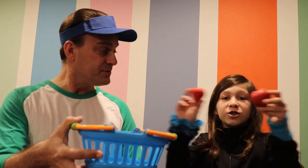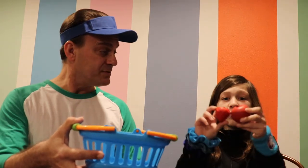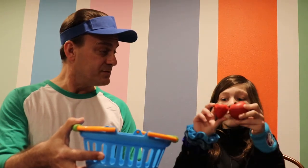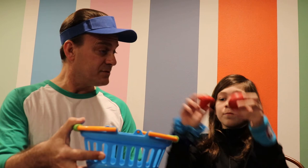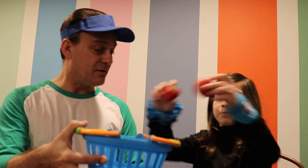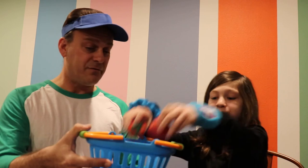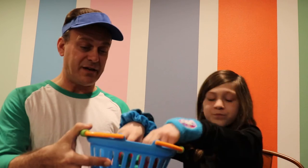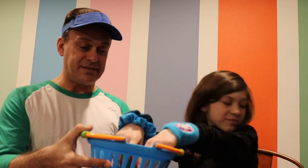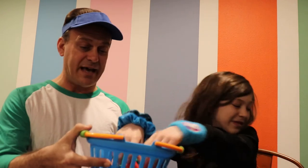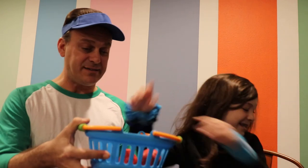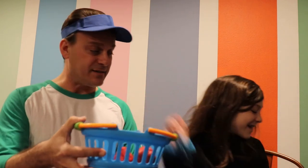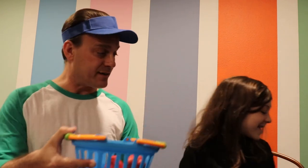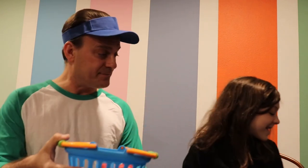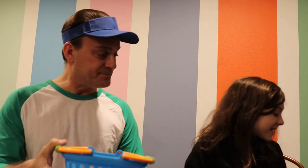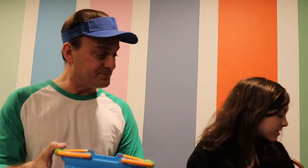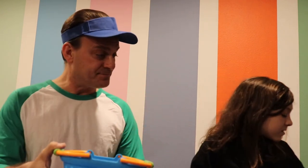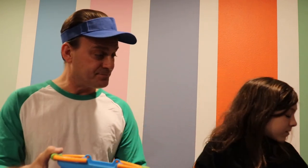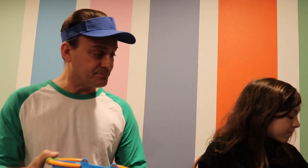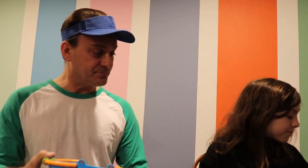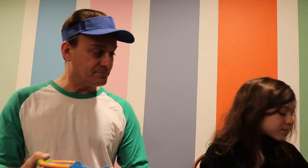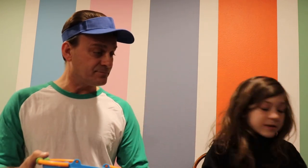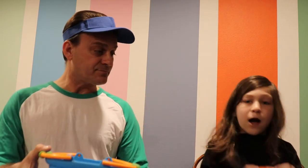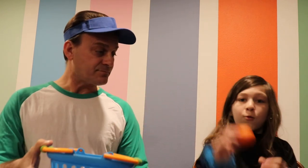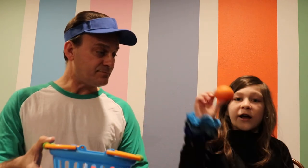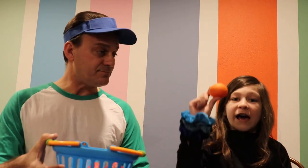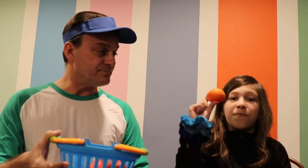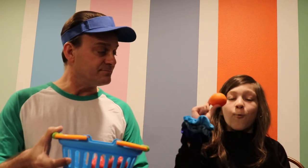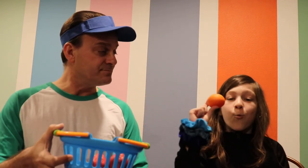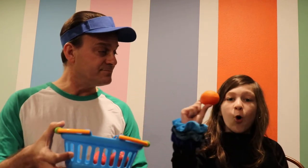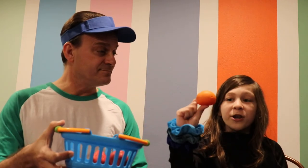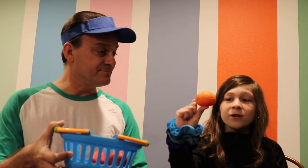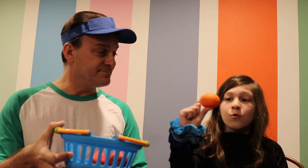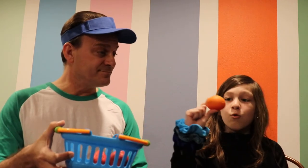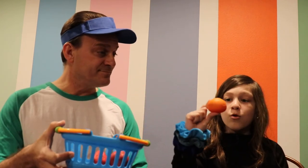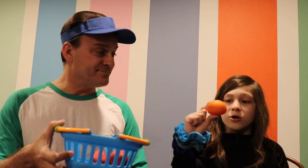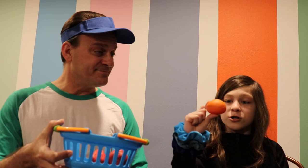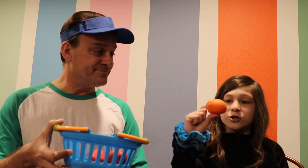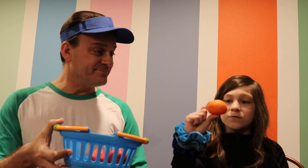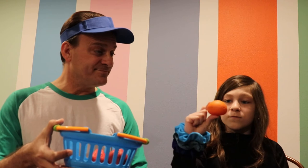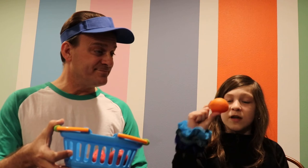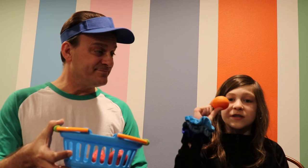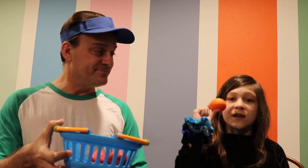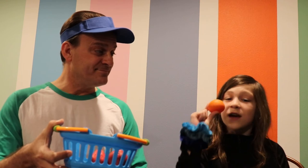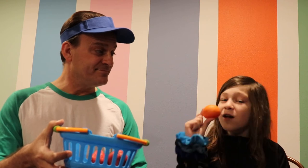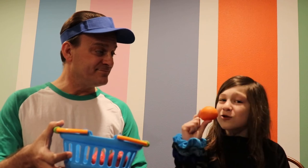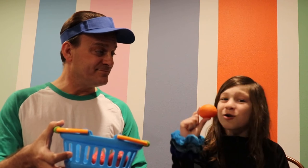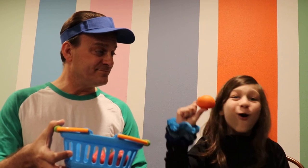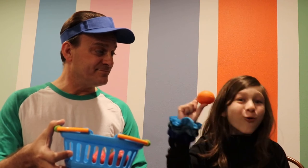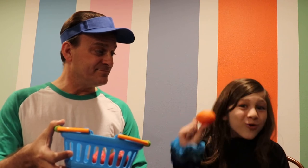1 plus 1 equals 2. Fantastic. Now I have 1 orange. That is the color